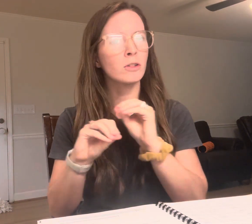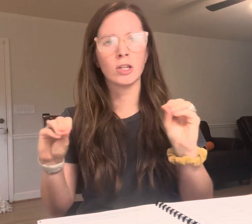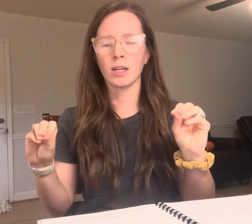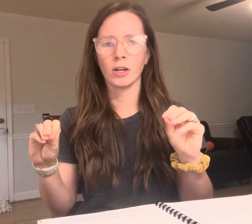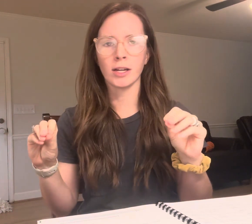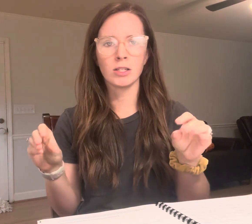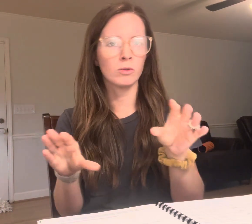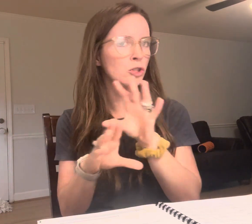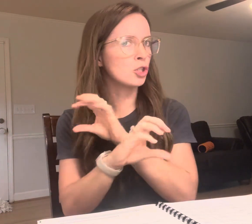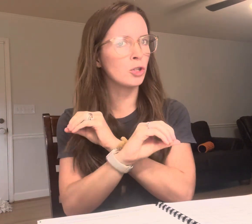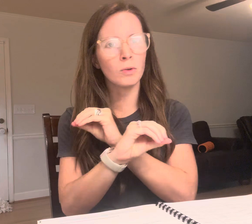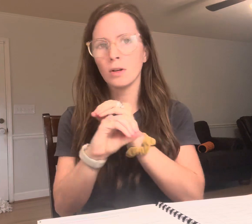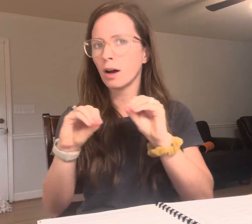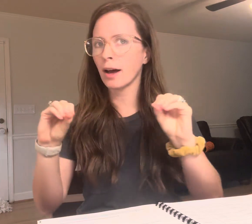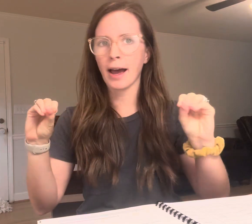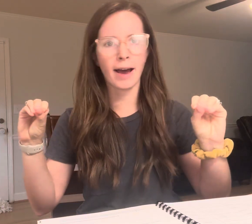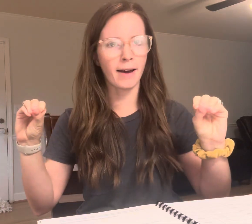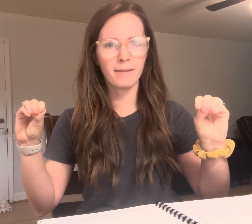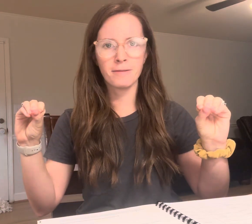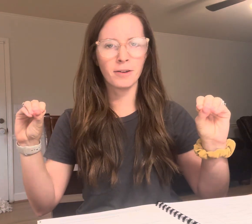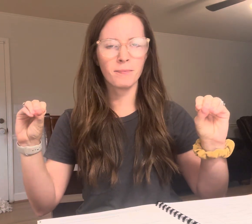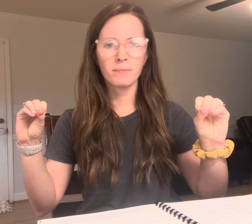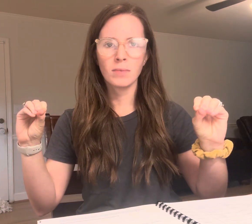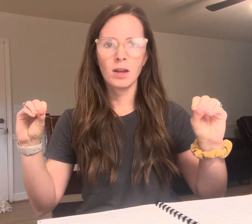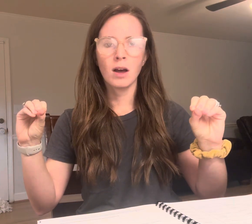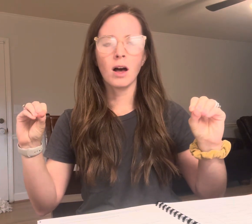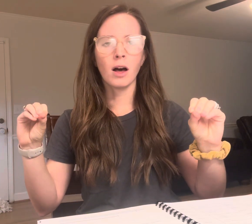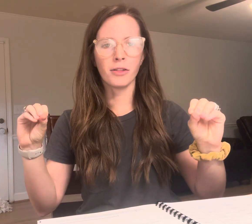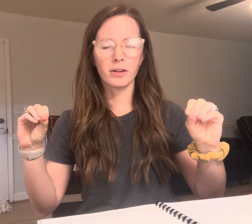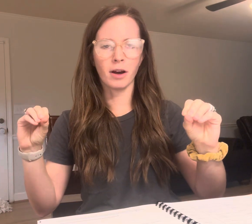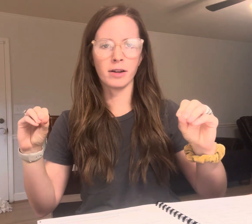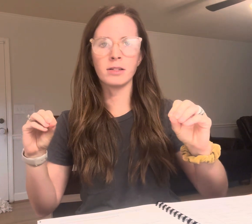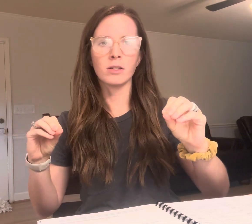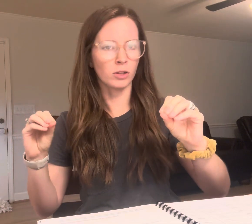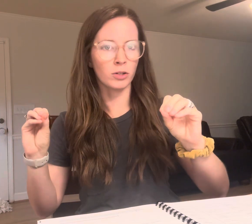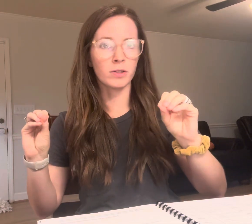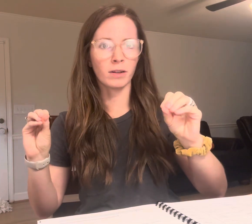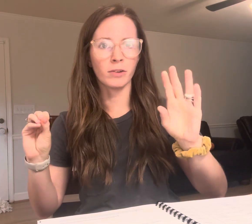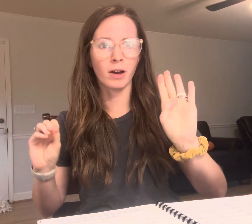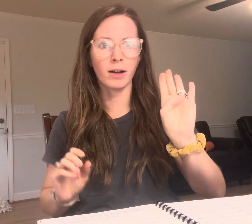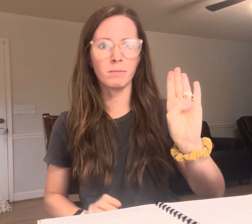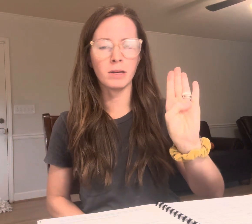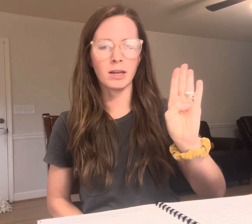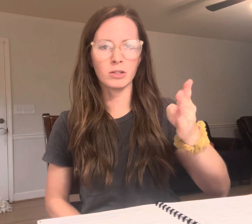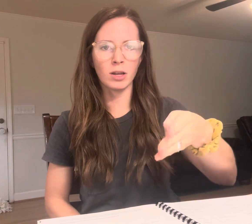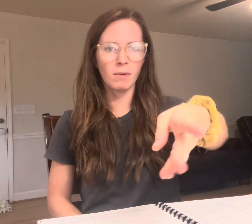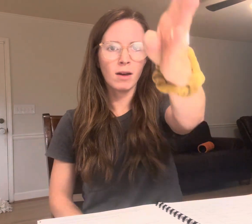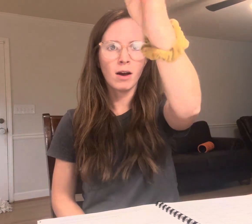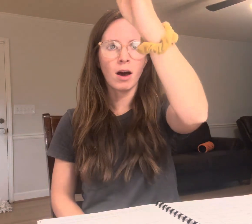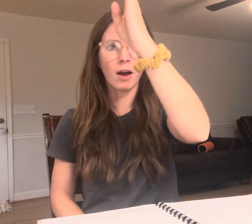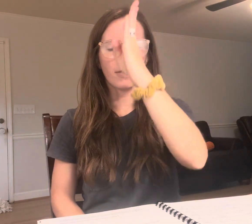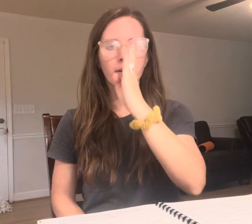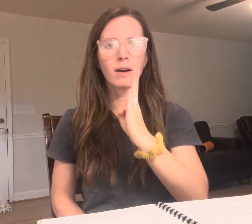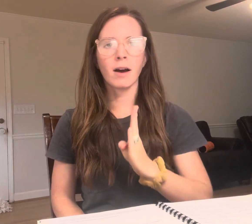shaking your head. So do not have other gods. So you're going to do the sign for God, B hand shape. Other